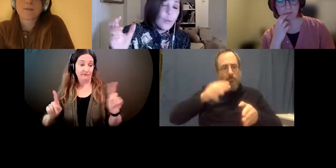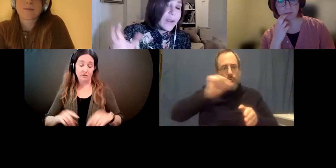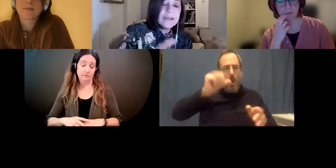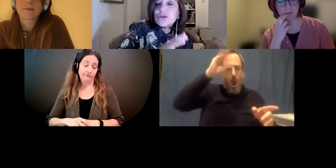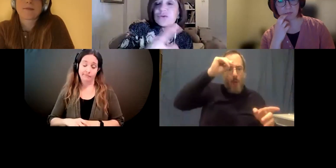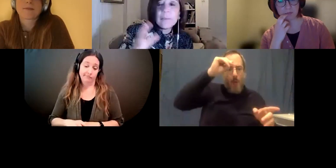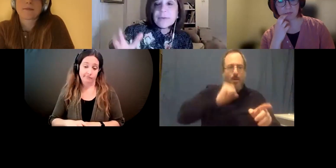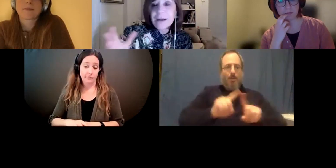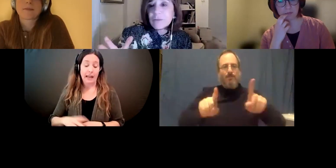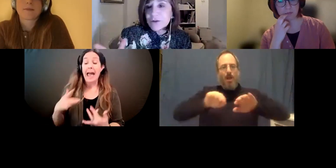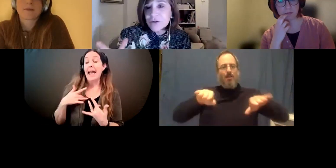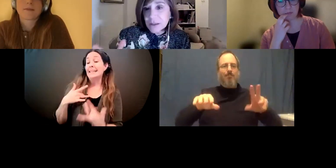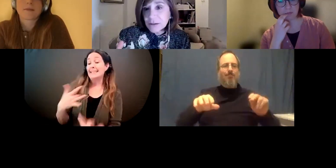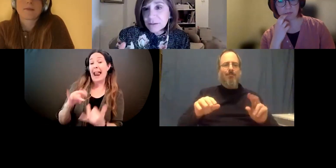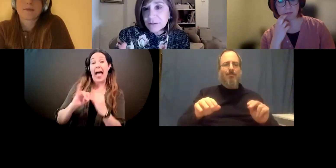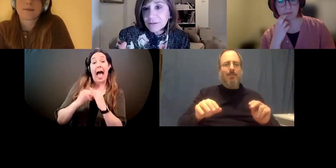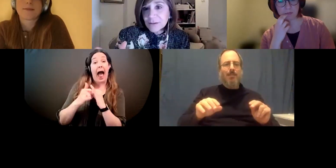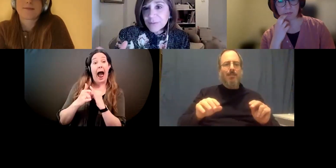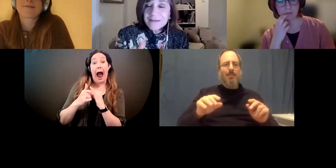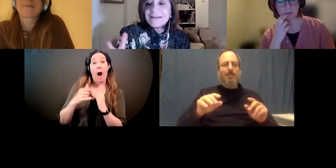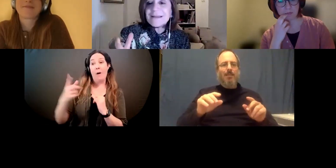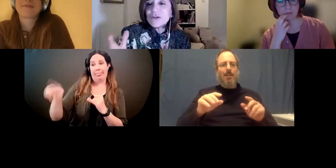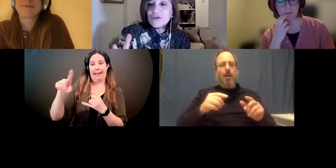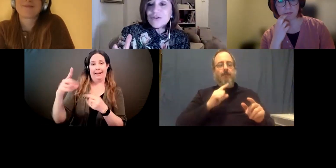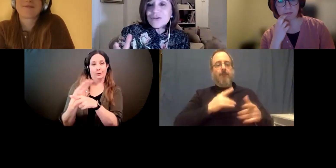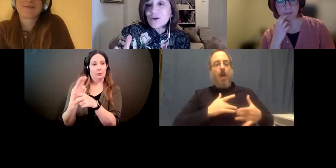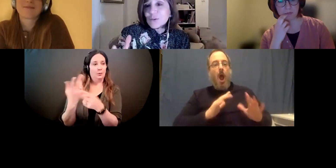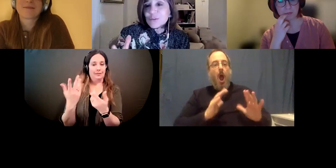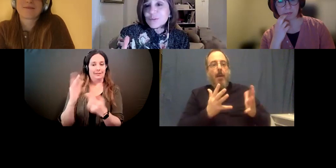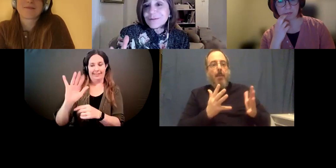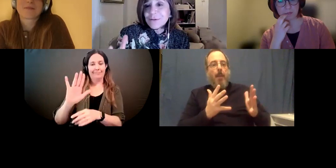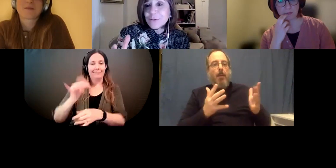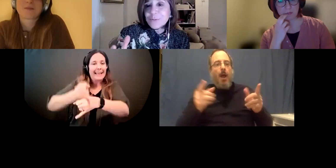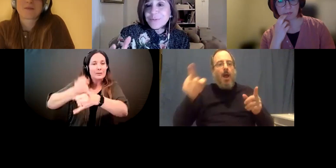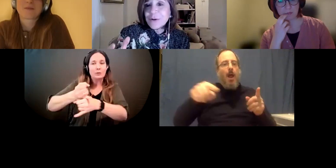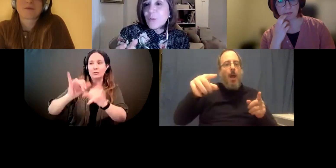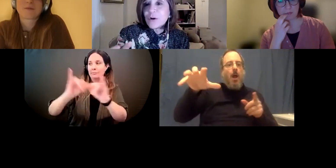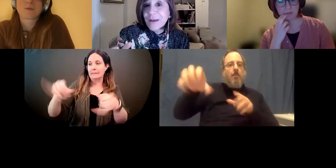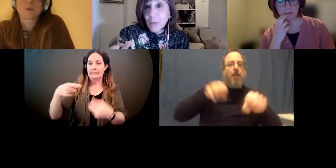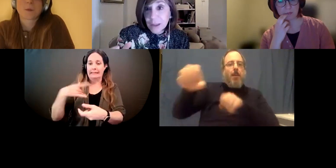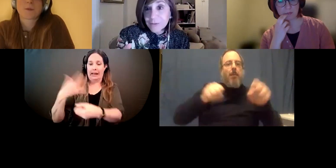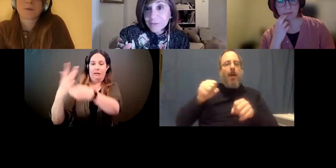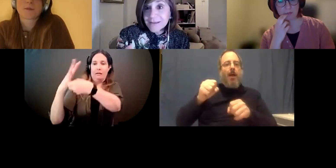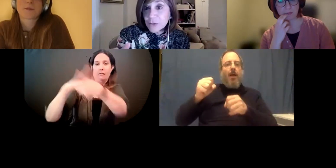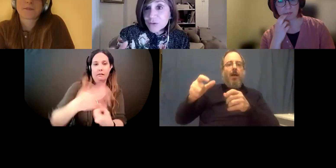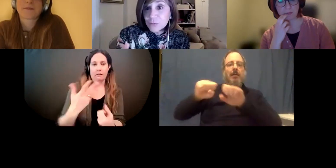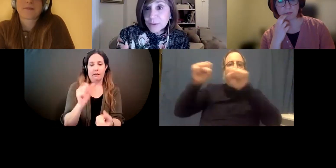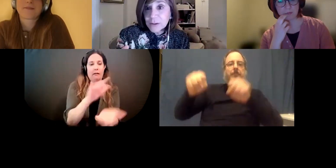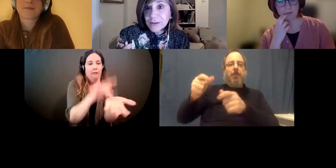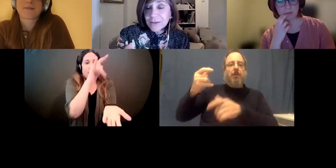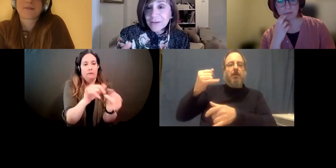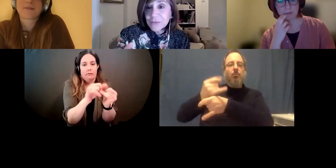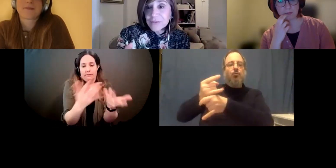as a way to do some other outrageous thing. Because institutions just don't, they don't work that way. They're not so